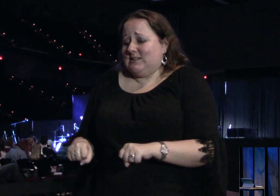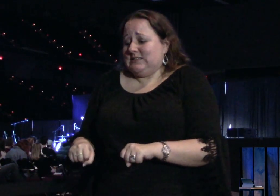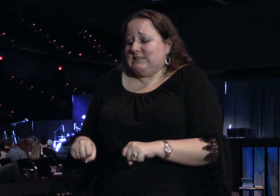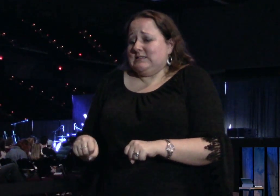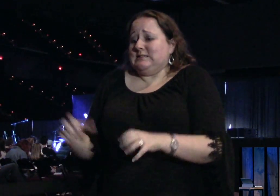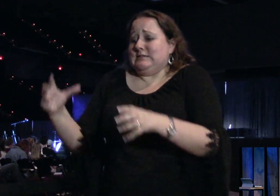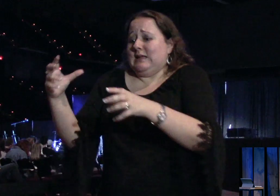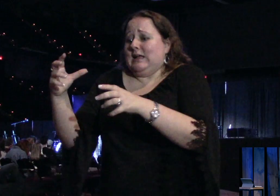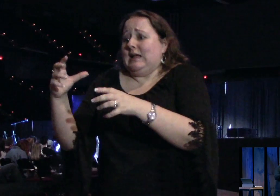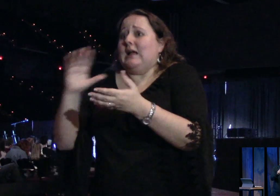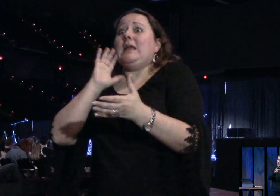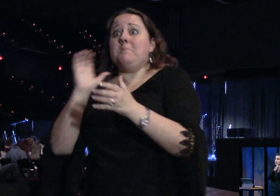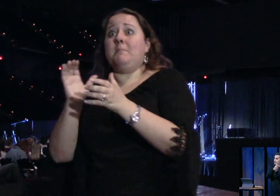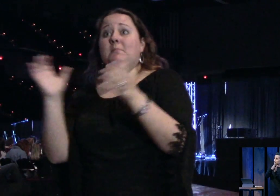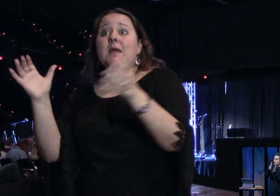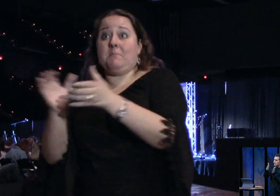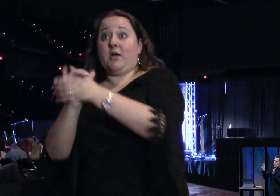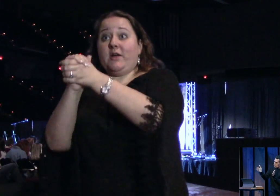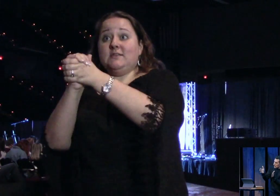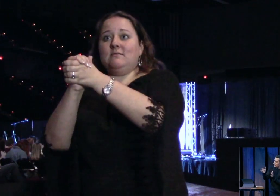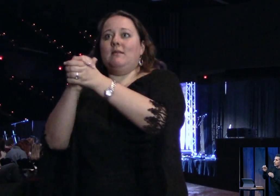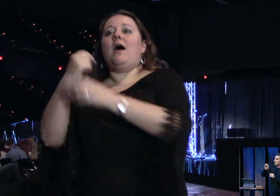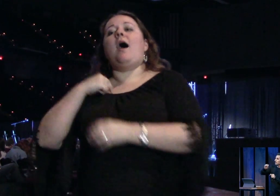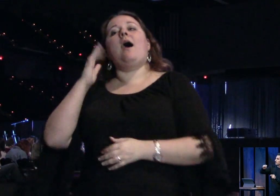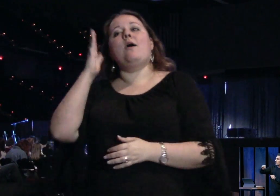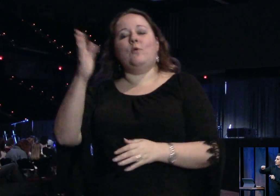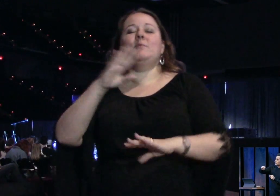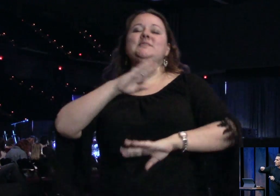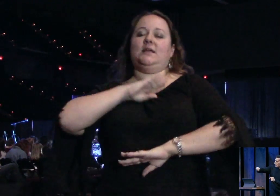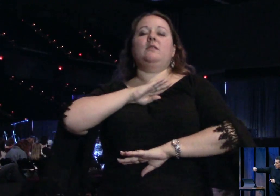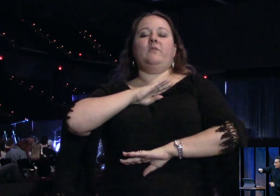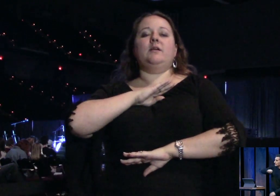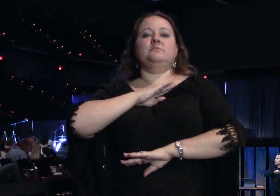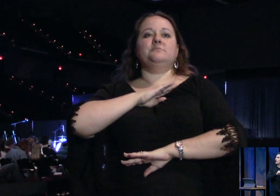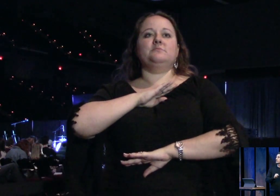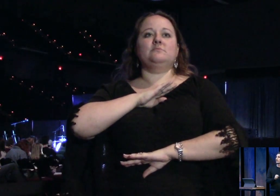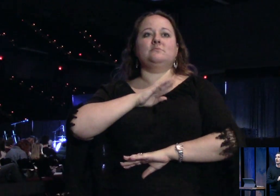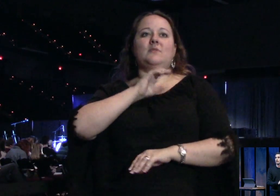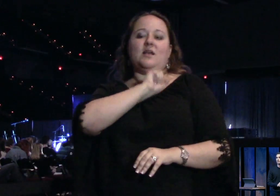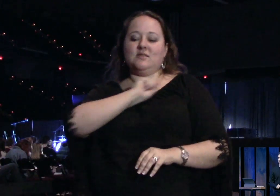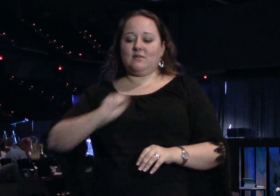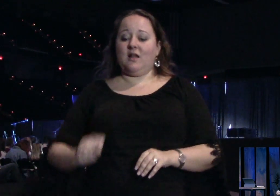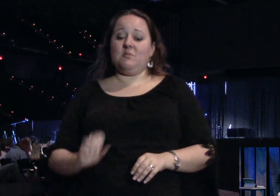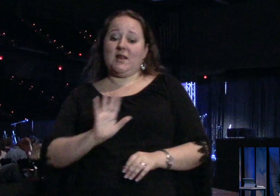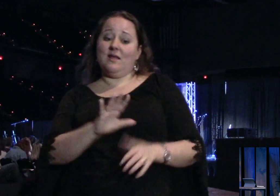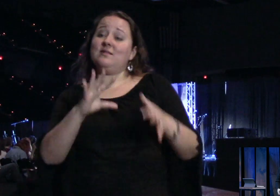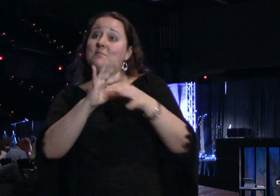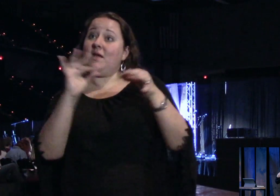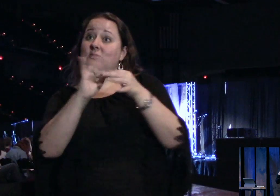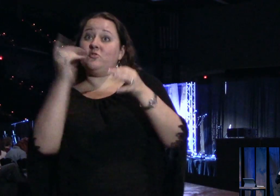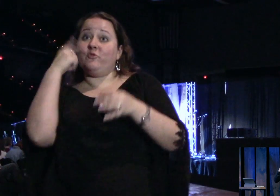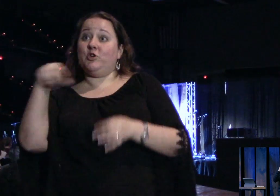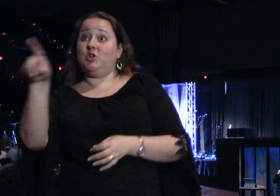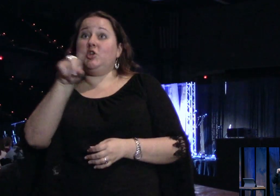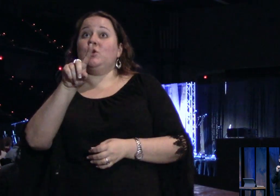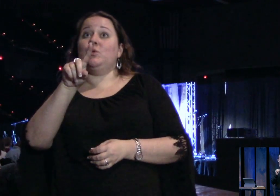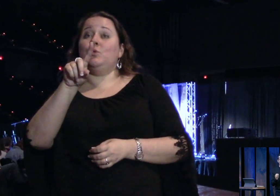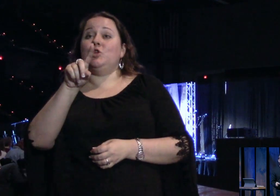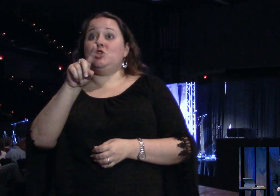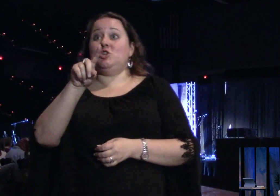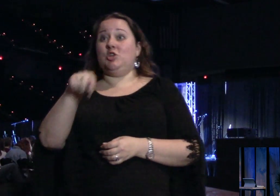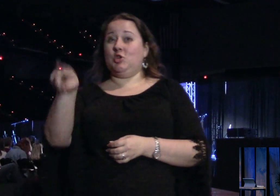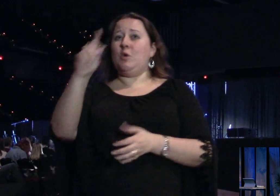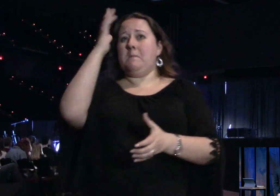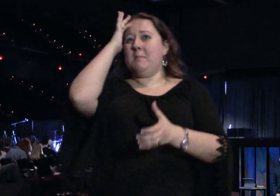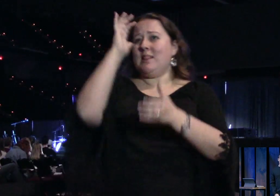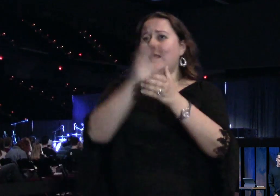was it. If I can just get married, then I will be satisfied. Solomon's message to you